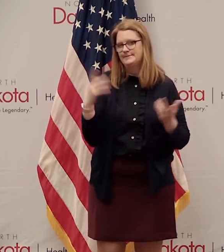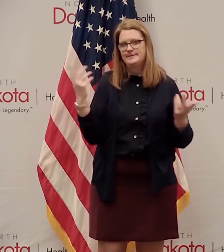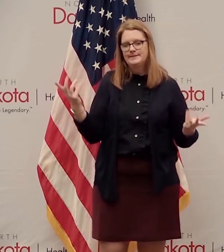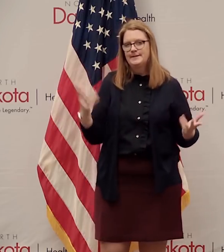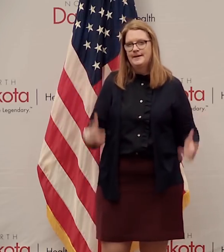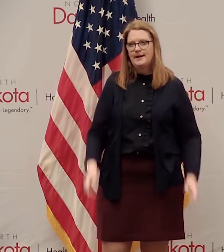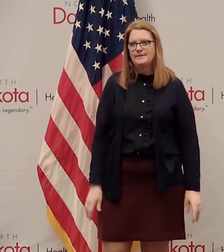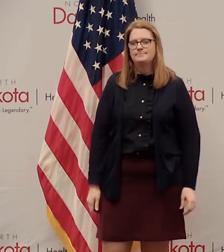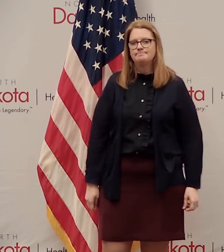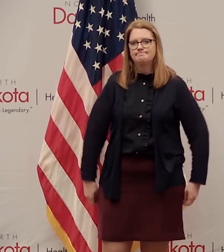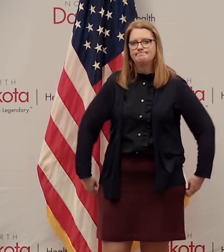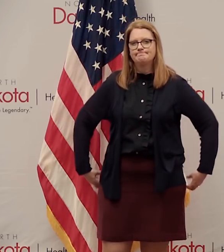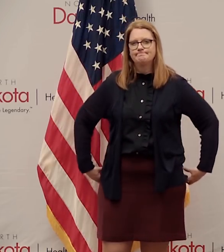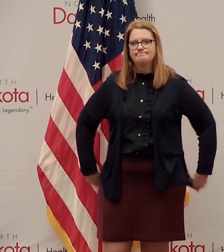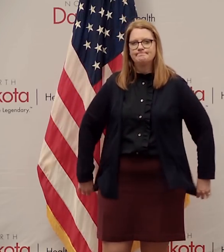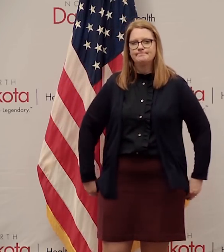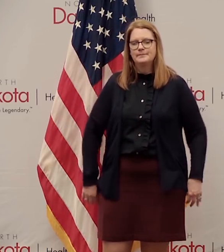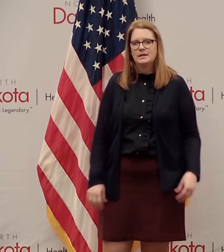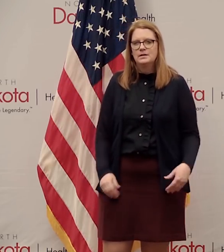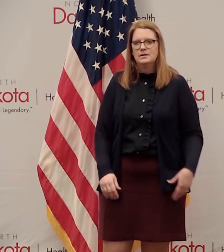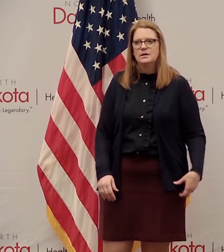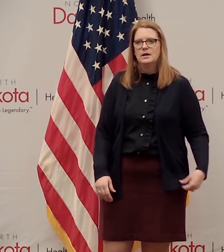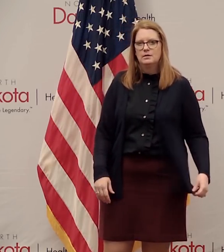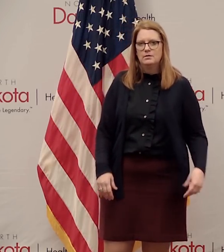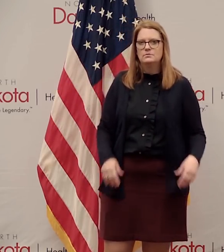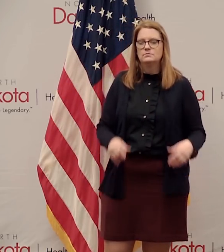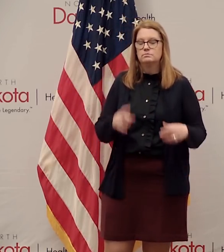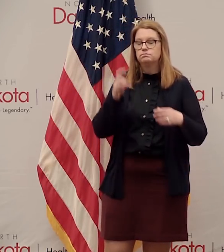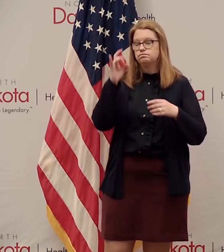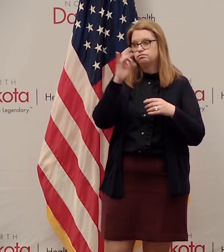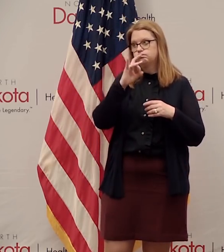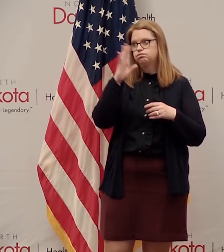be a monumental amount of